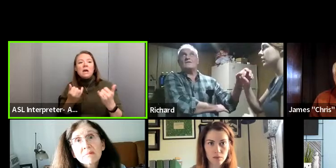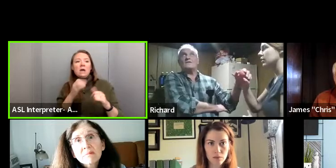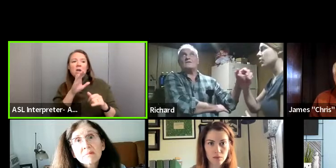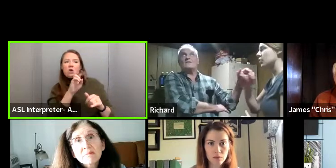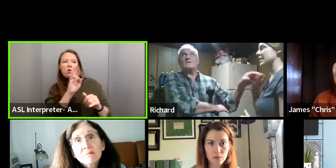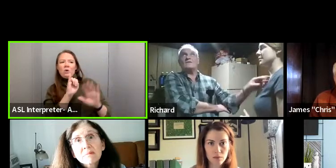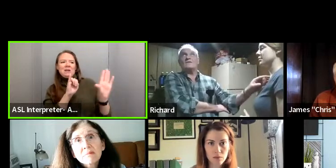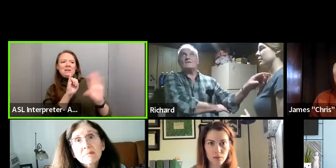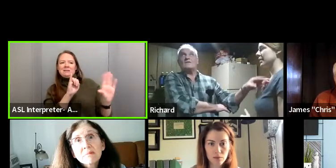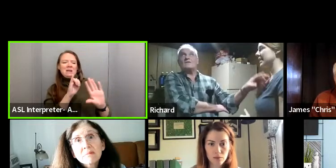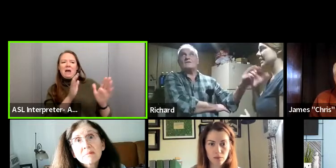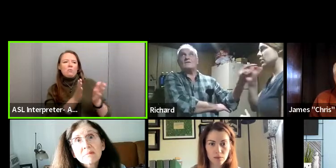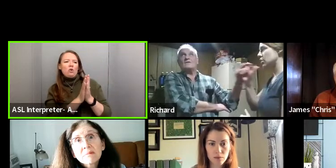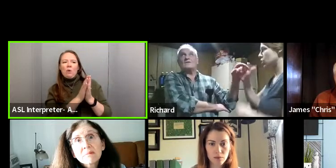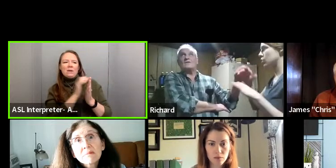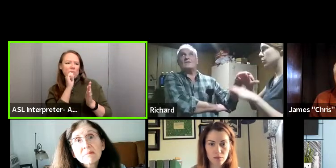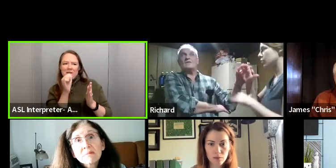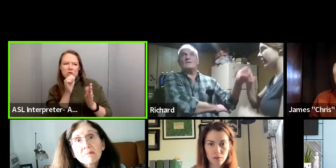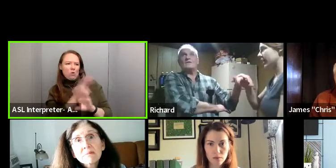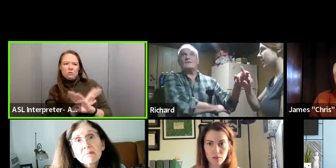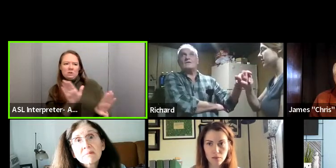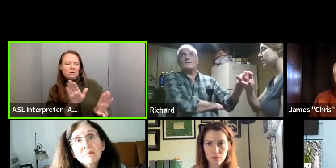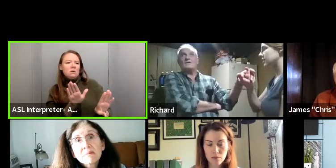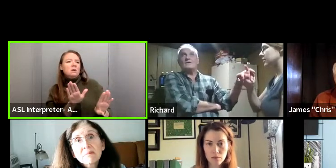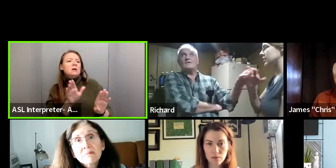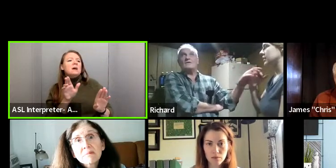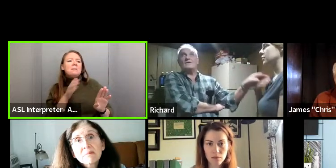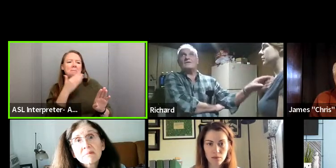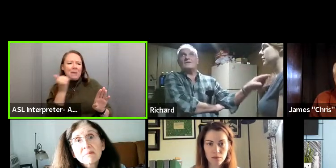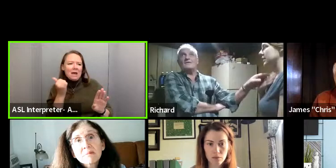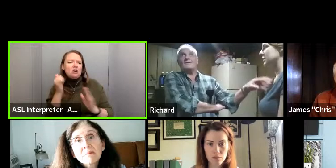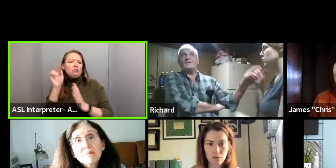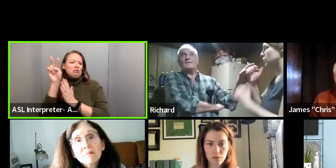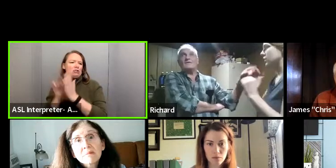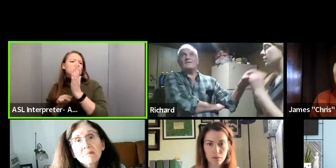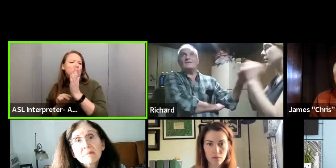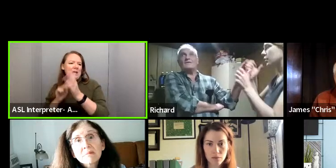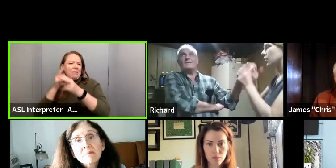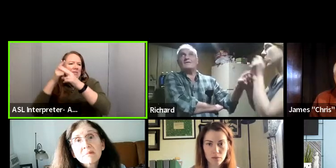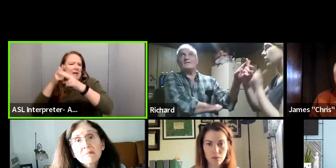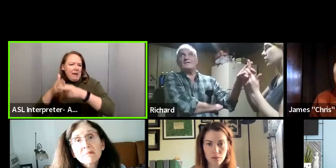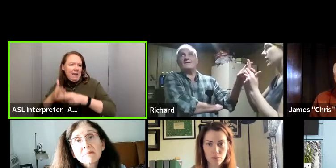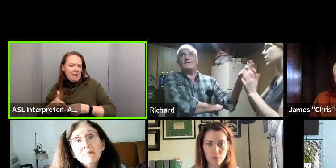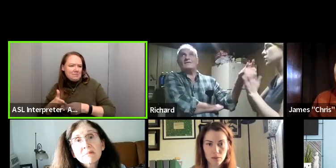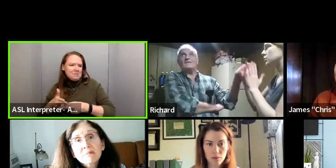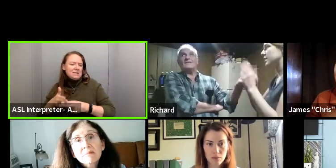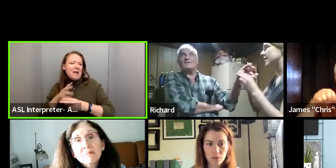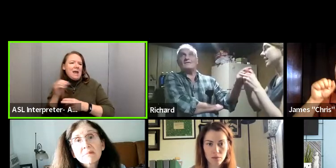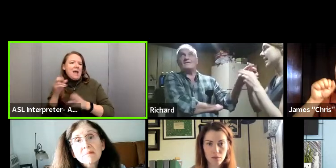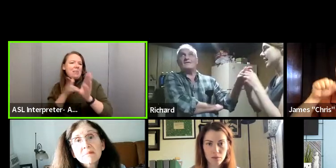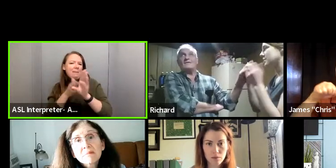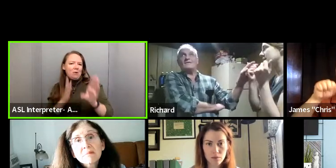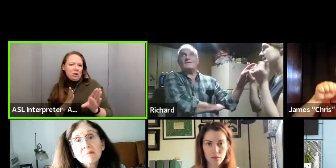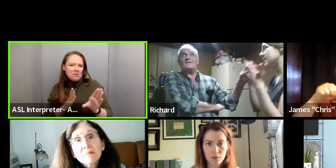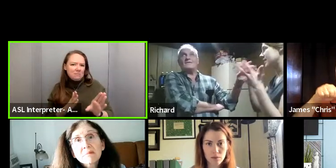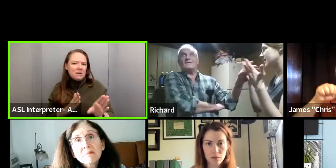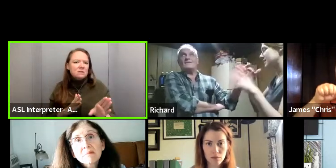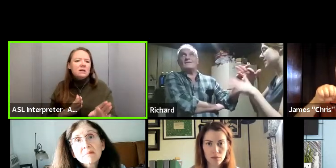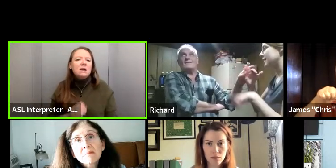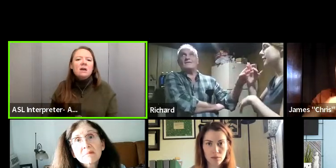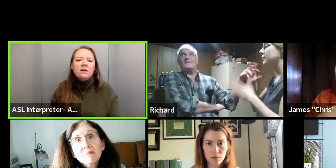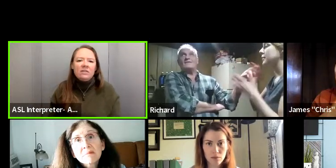do that and people just read the names of the attendees in the participants panel of the